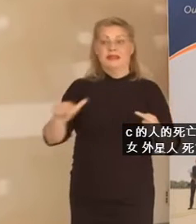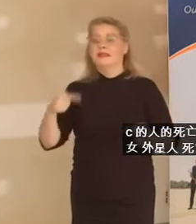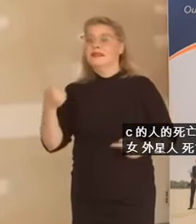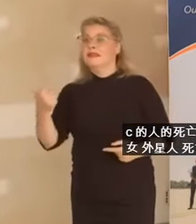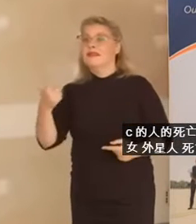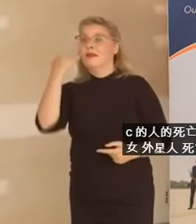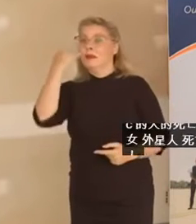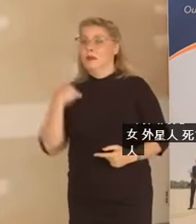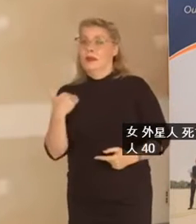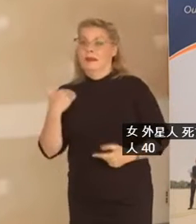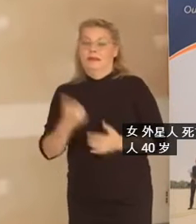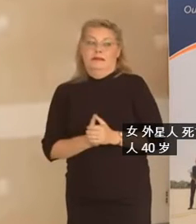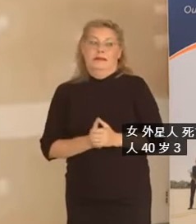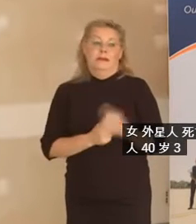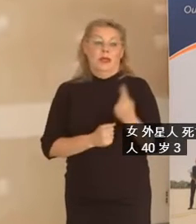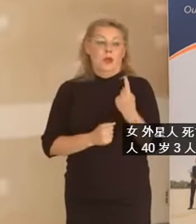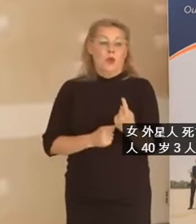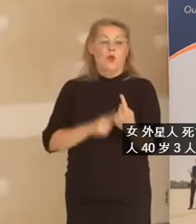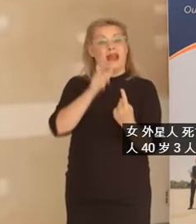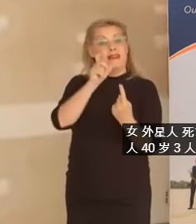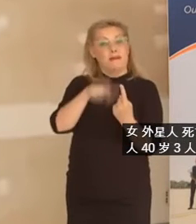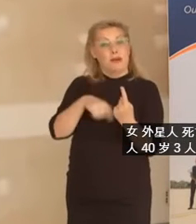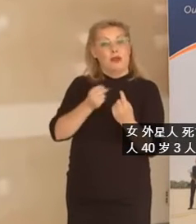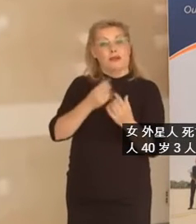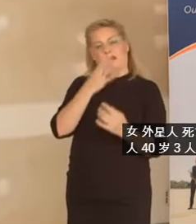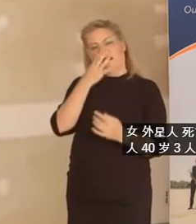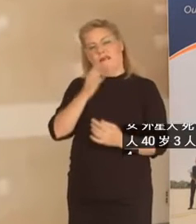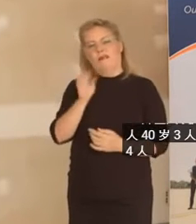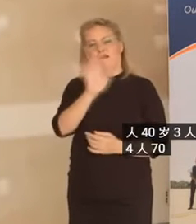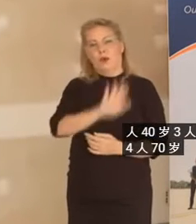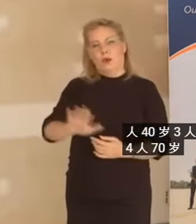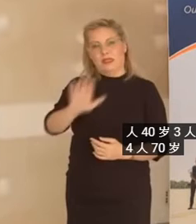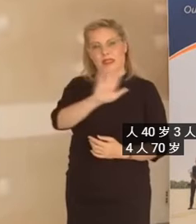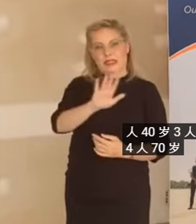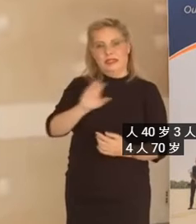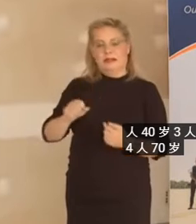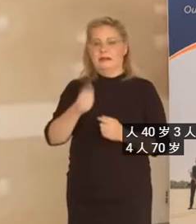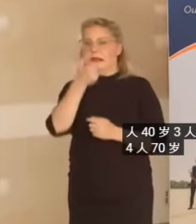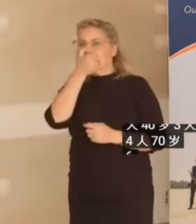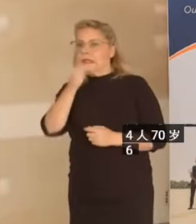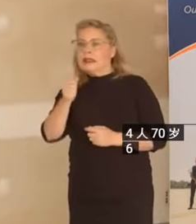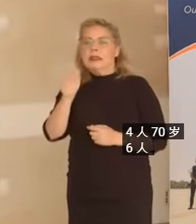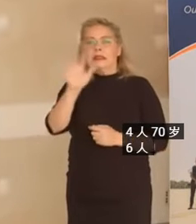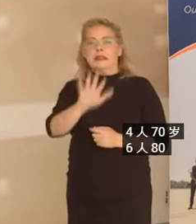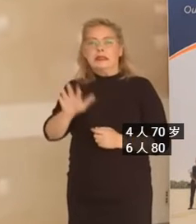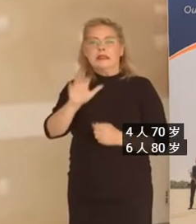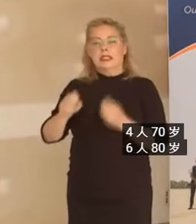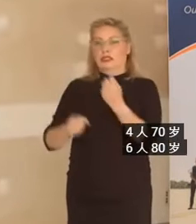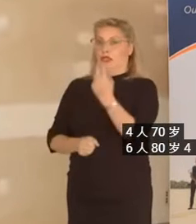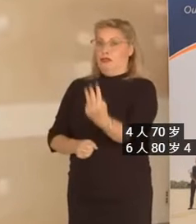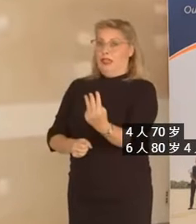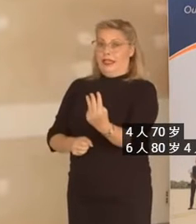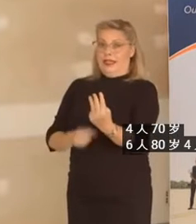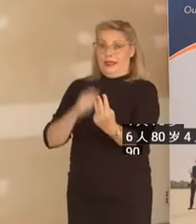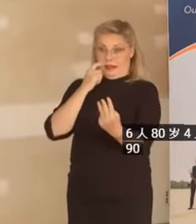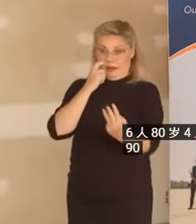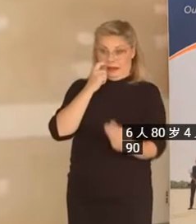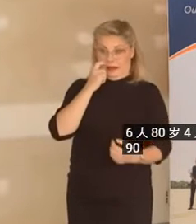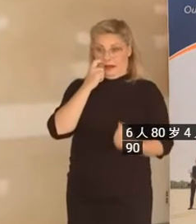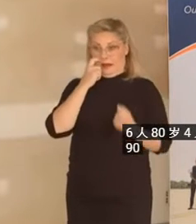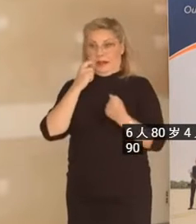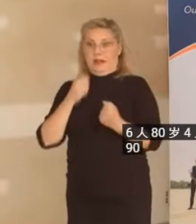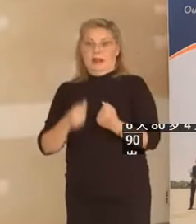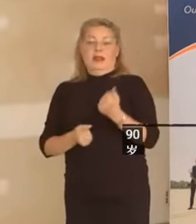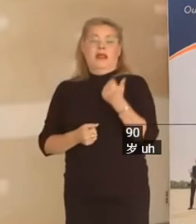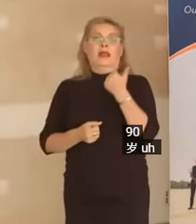who died, 1 person was in their 40s, 3 in their 60s, 4 in their 70s, 6 in their 80s, 4 in their